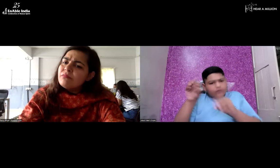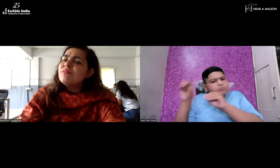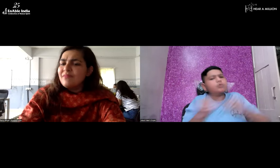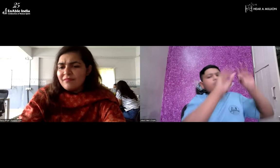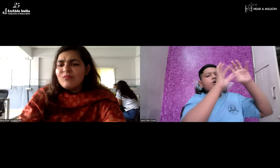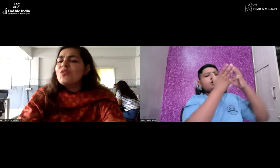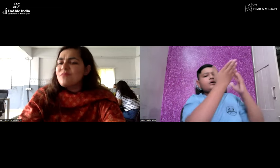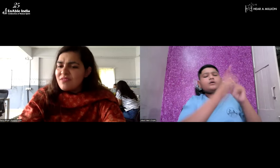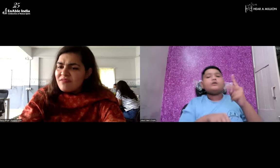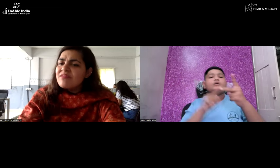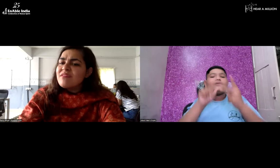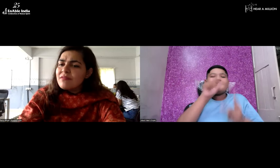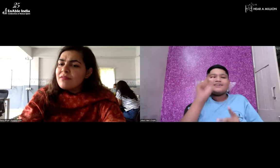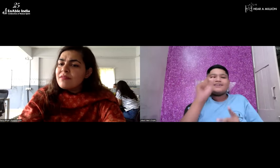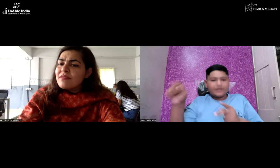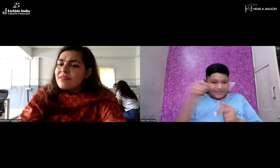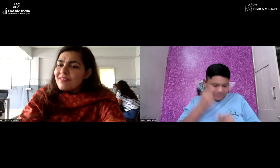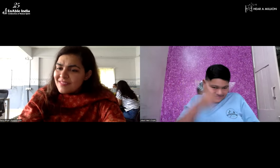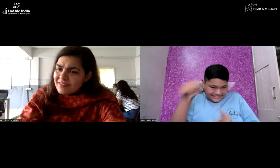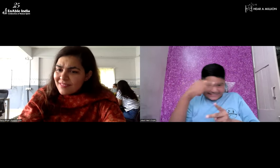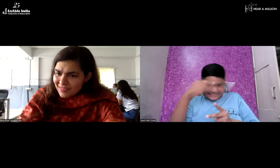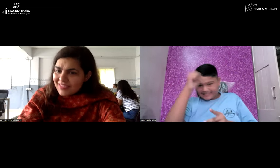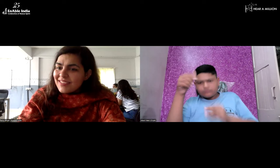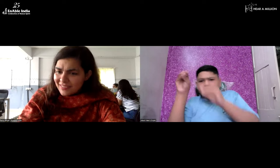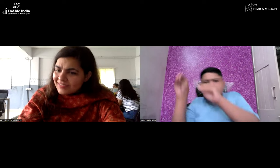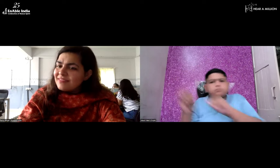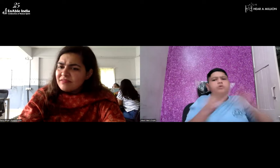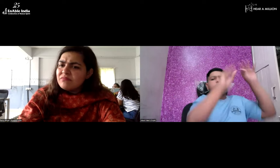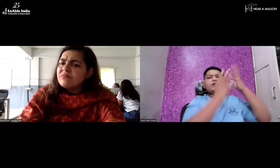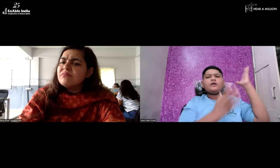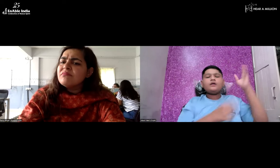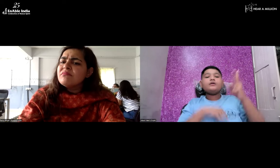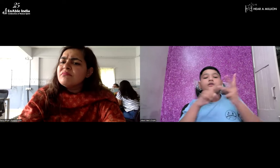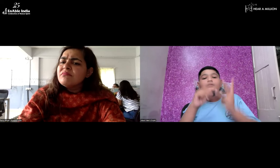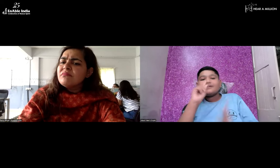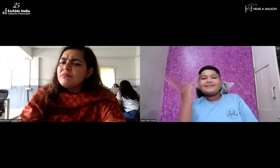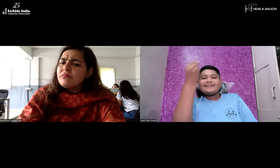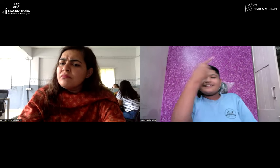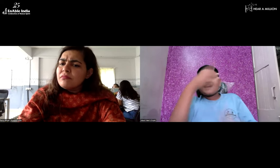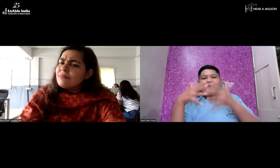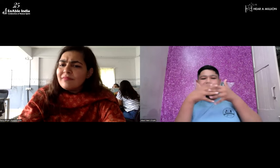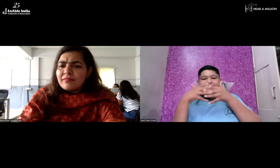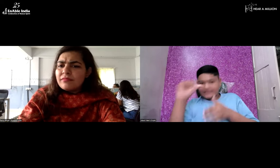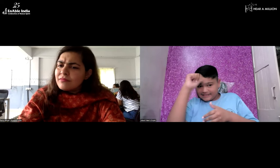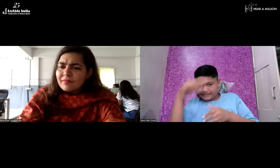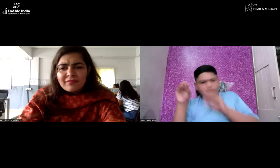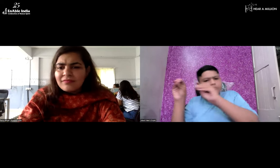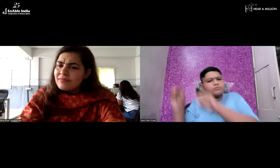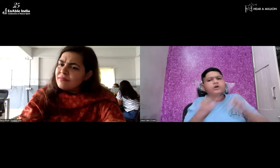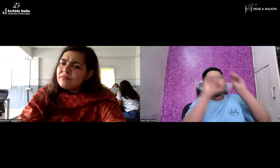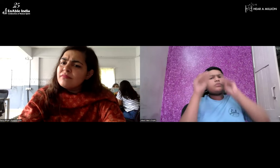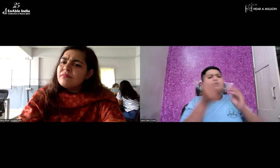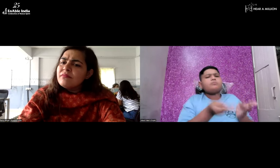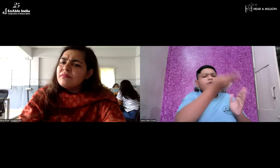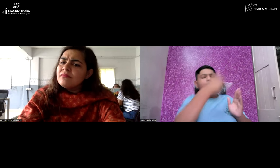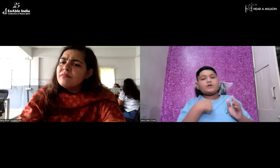Yeah, I think in the coming future something like that can save time. And secondly, like if you're in a vehicle,